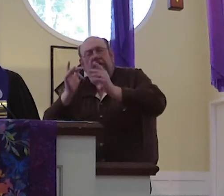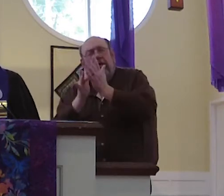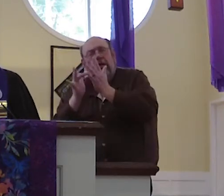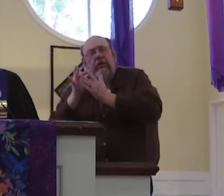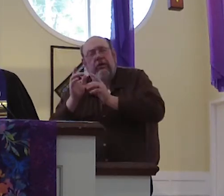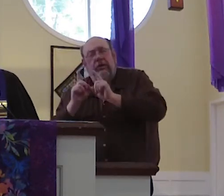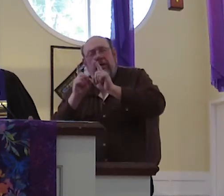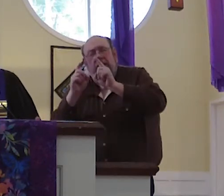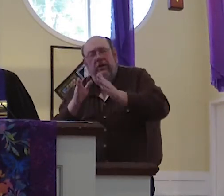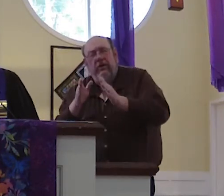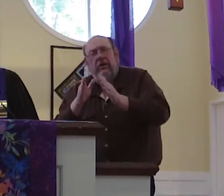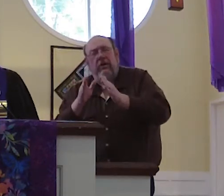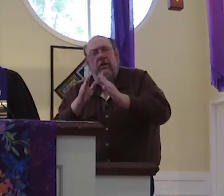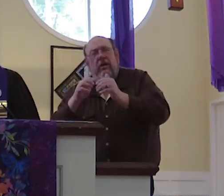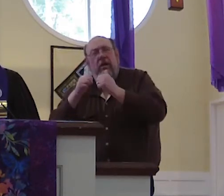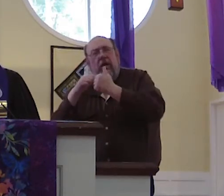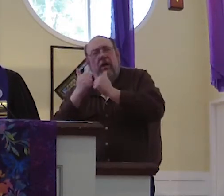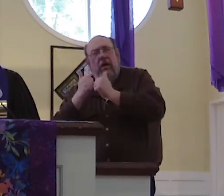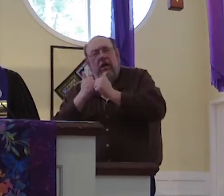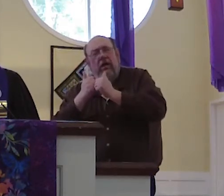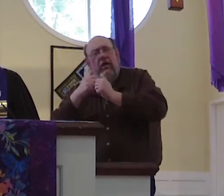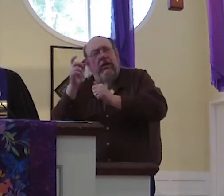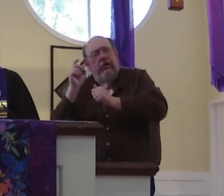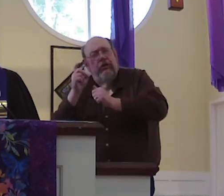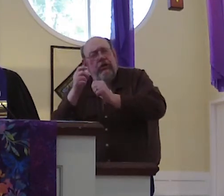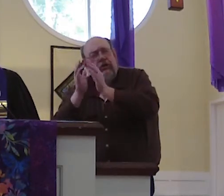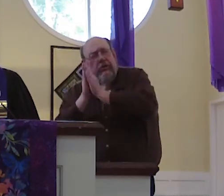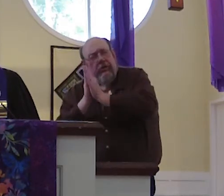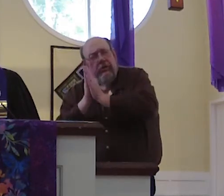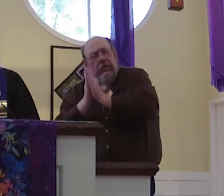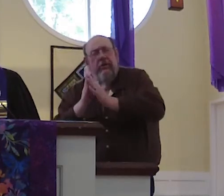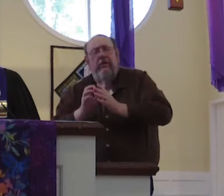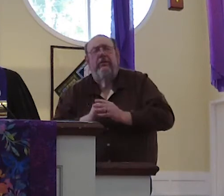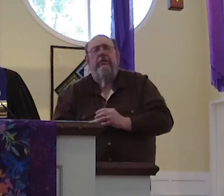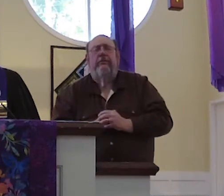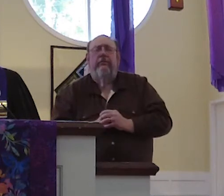disciples asking him how they should pray.